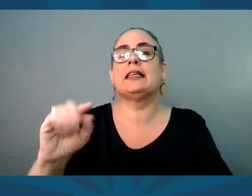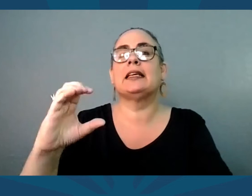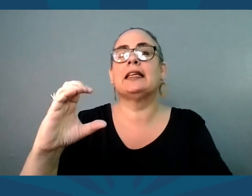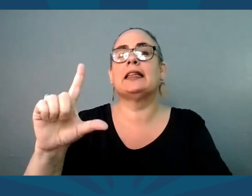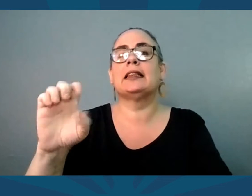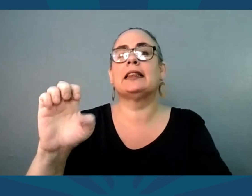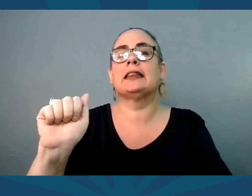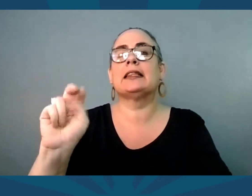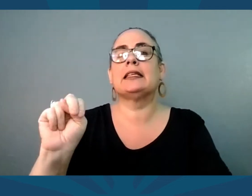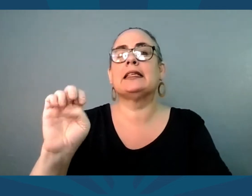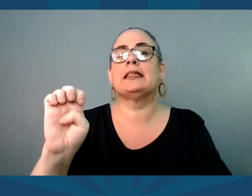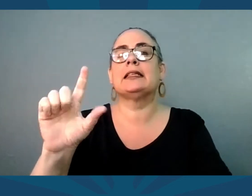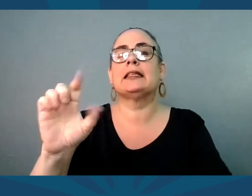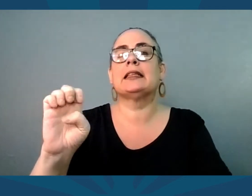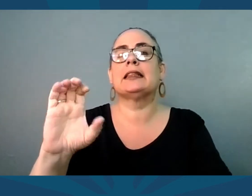Visit